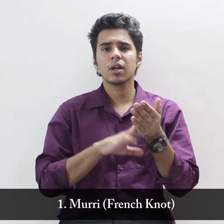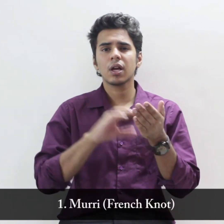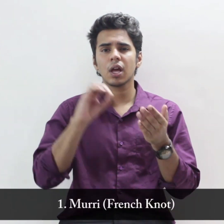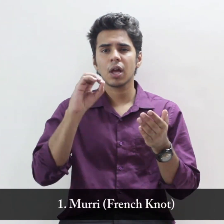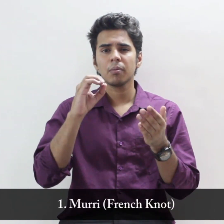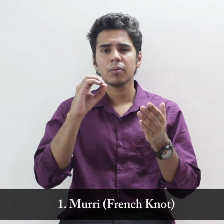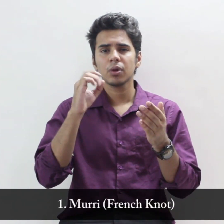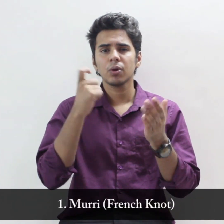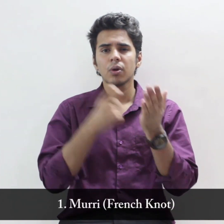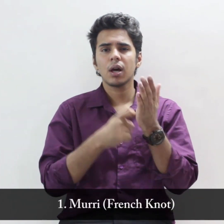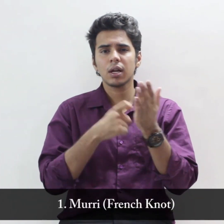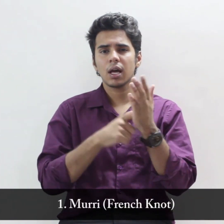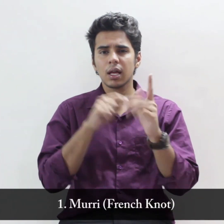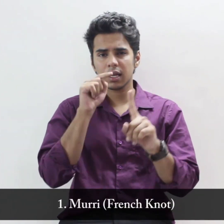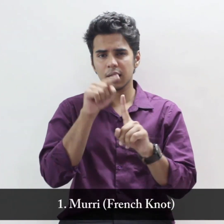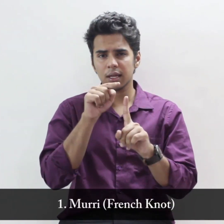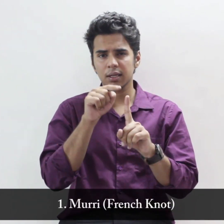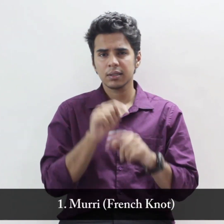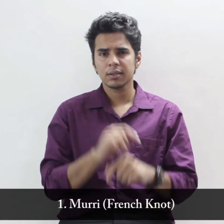Muri, French knot.